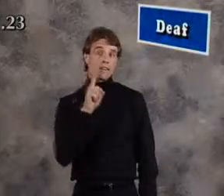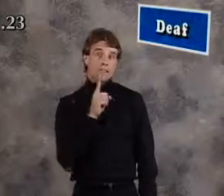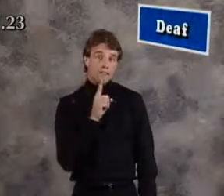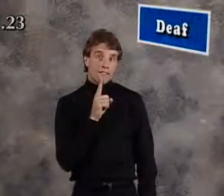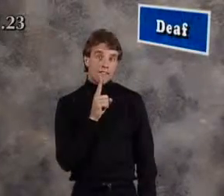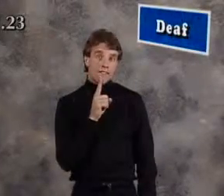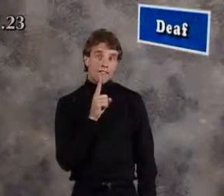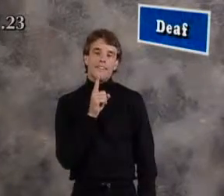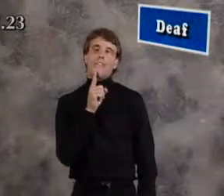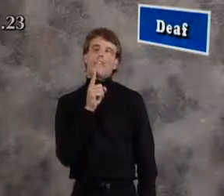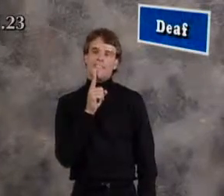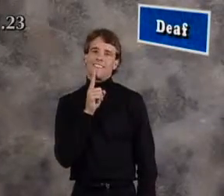Deaf.